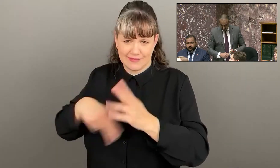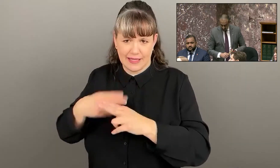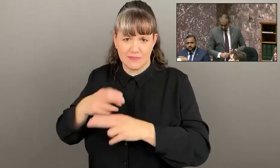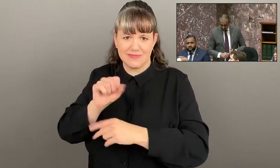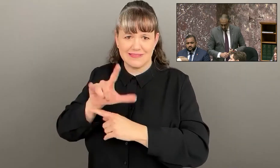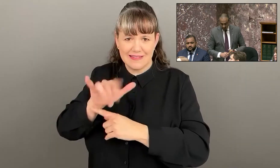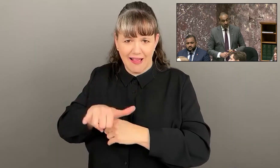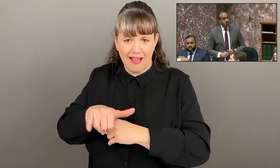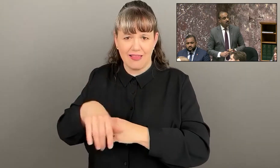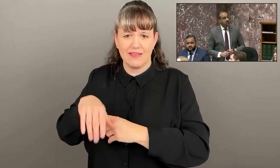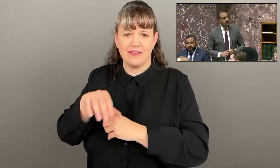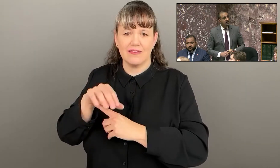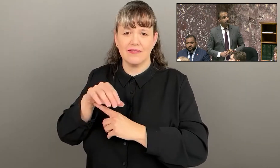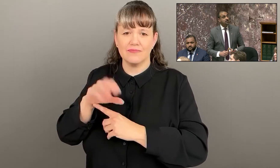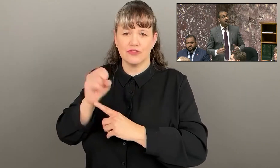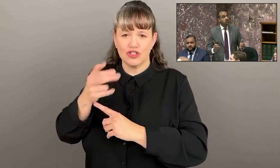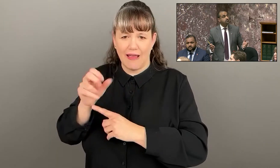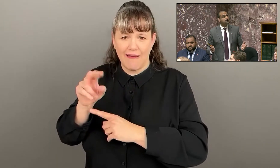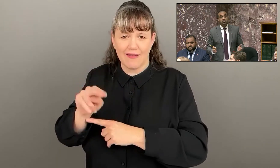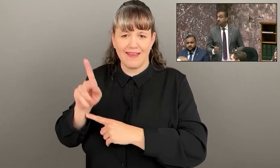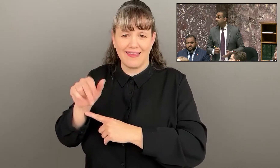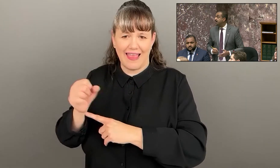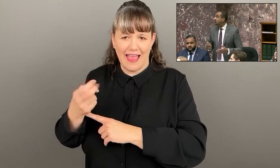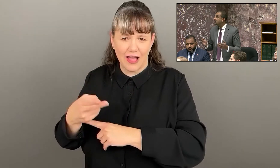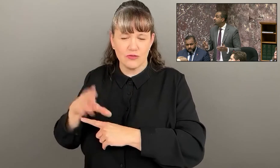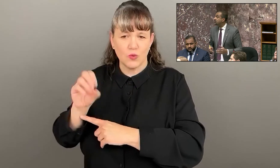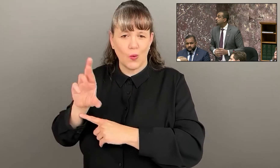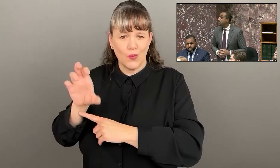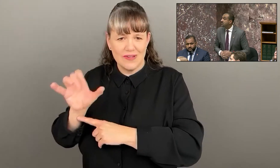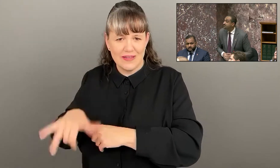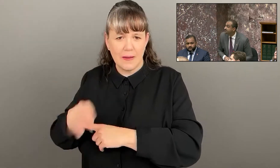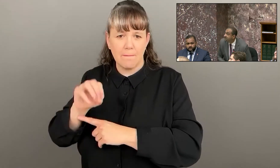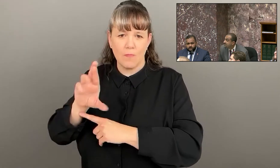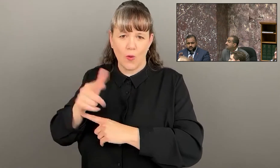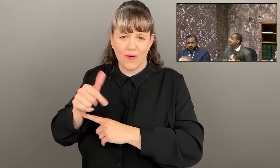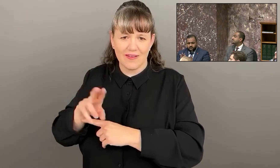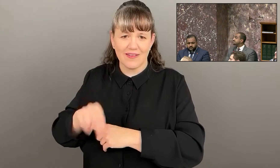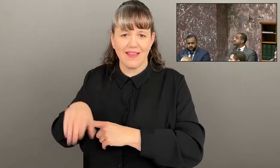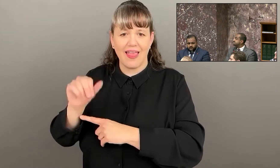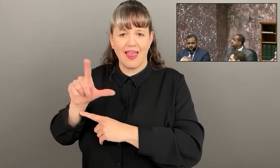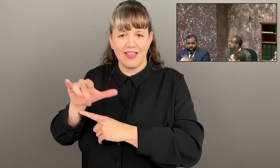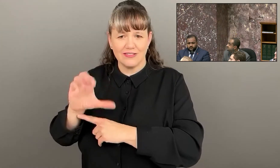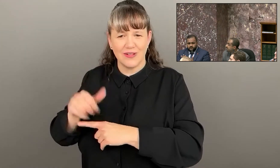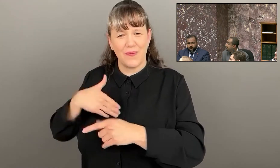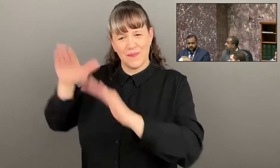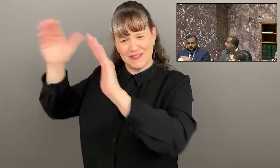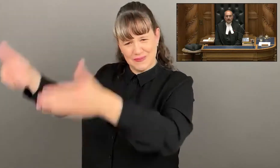Mijares, and Sarah Risha. Can the House please join me in making all of these folks welcome?